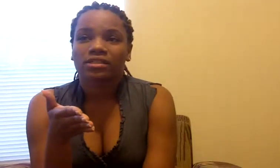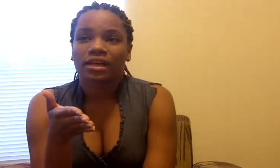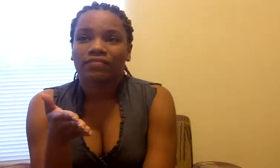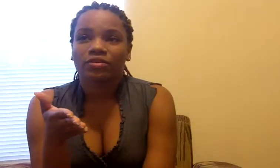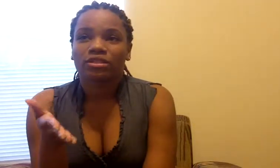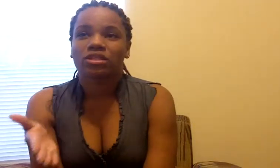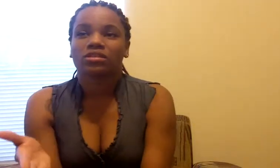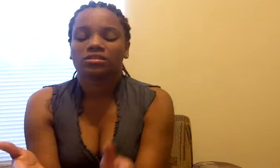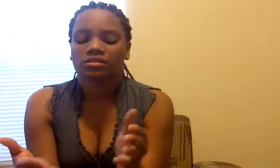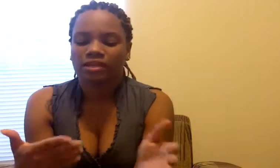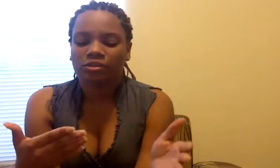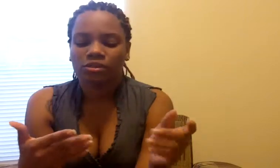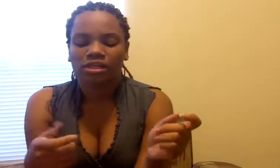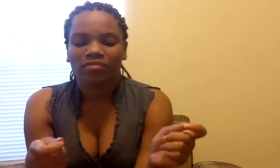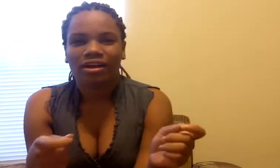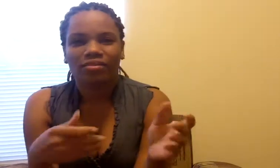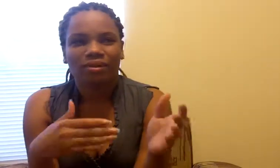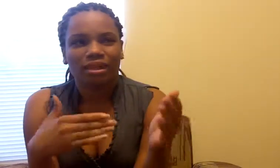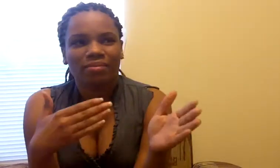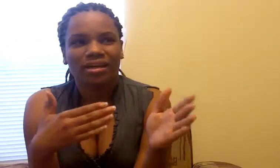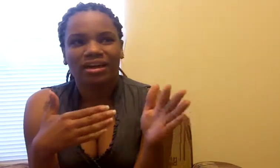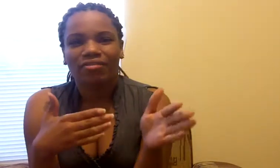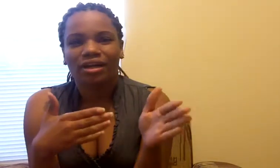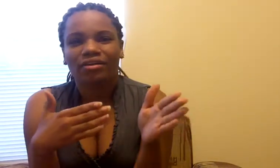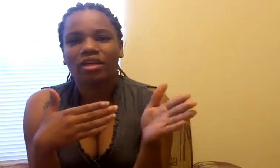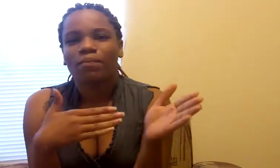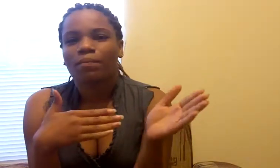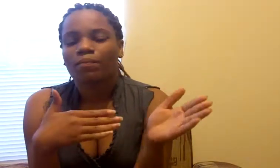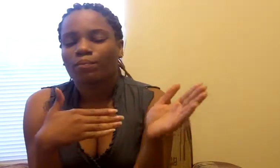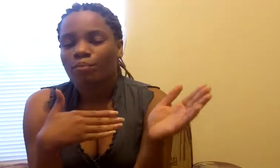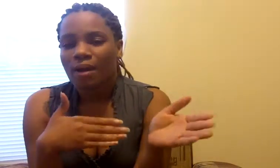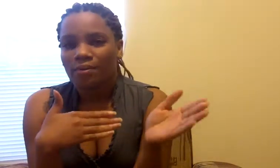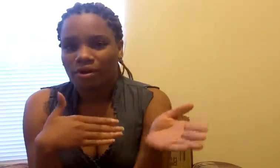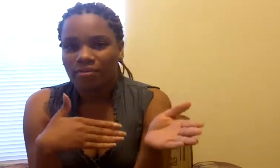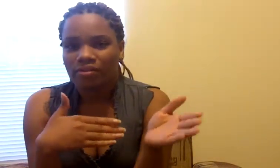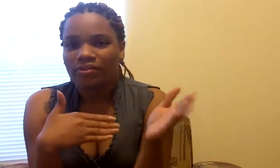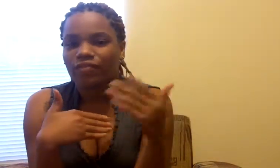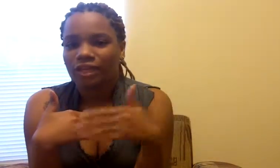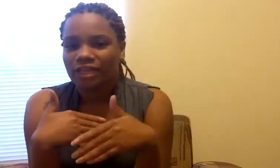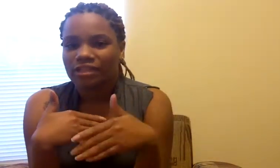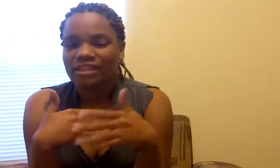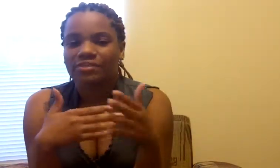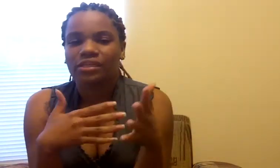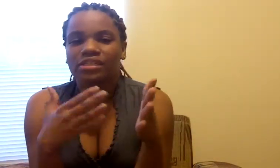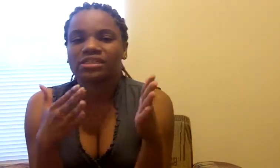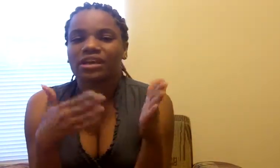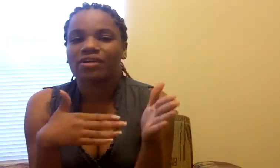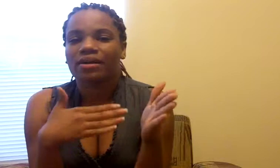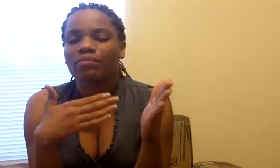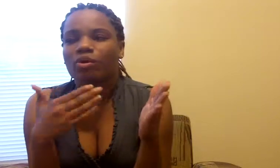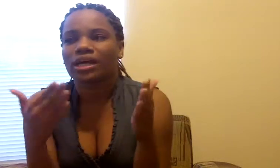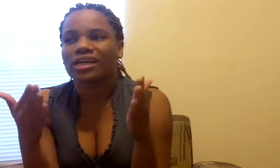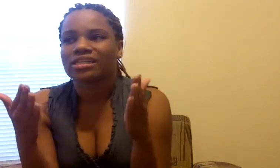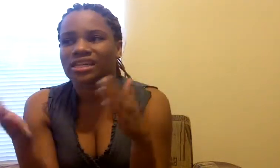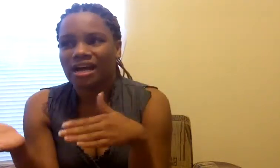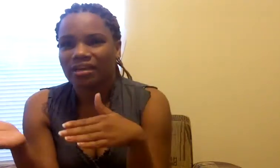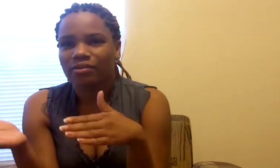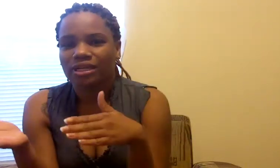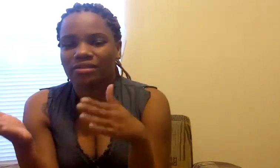like, if you see deaf students that write, they might not write proper grammar for English. That's because they write more like sign language as